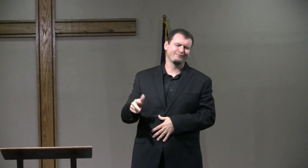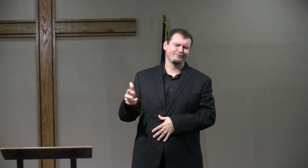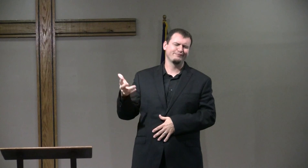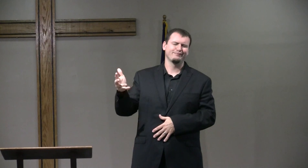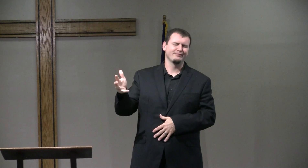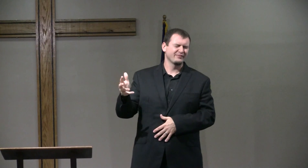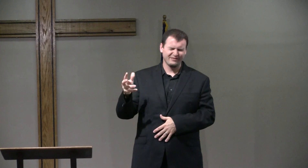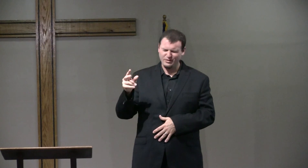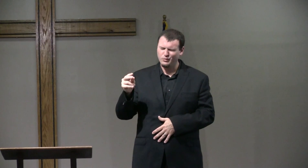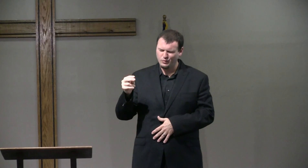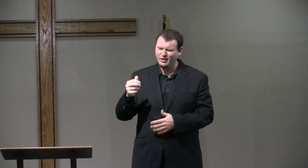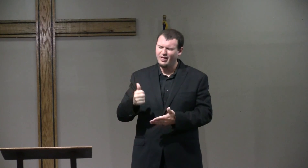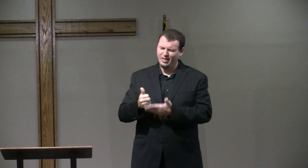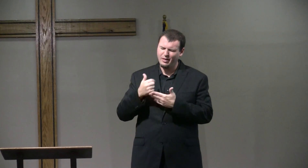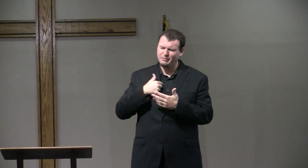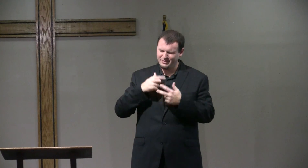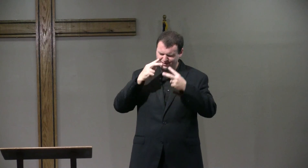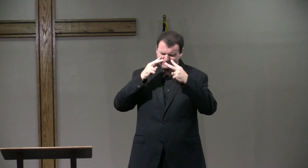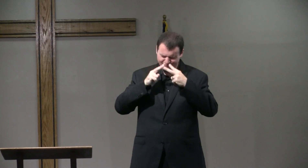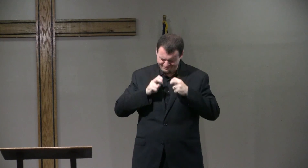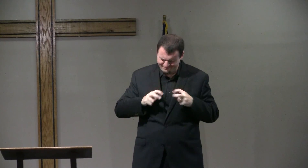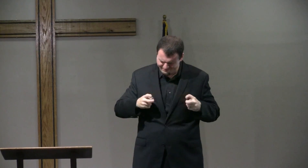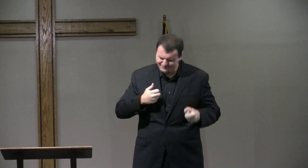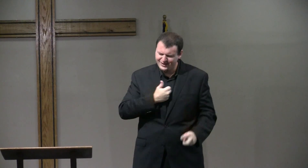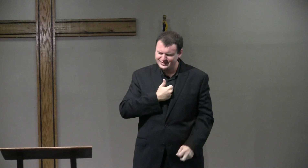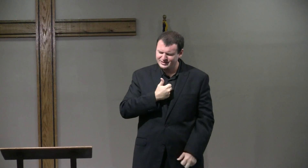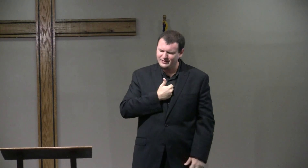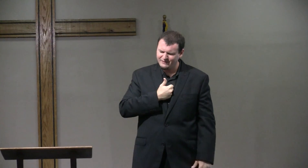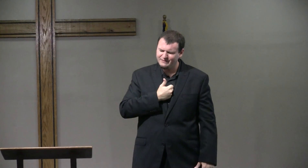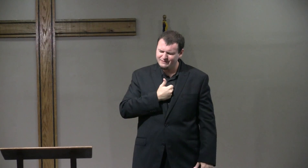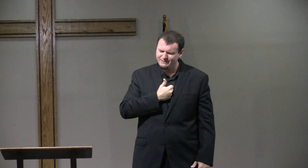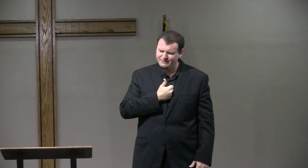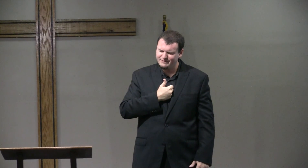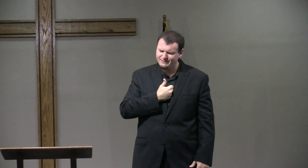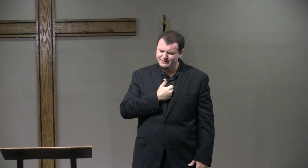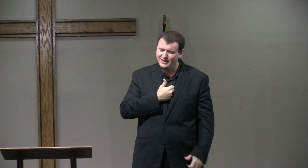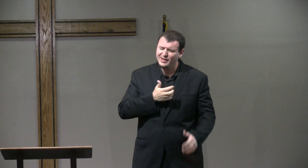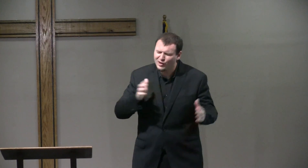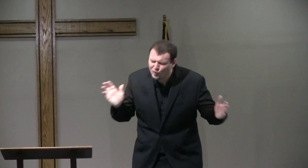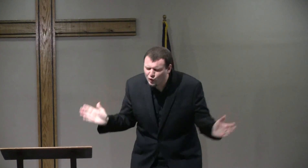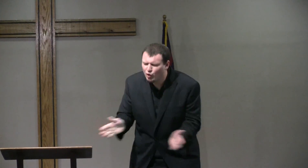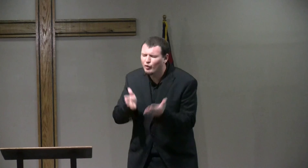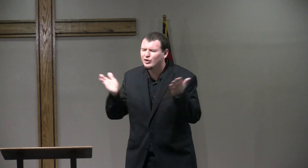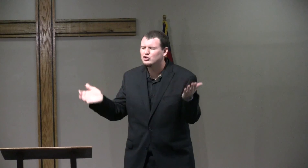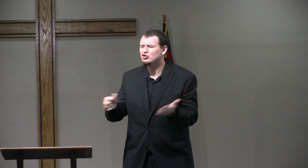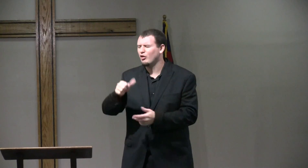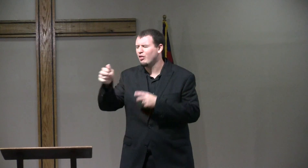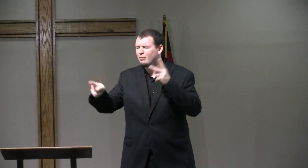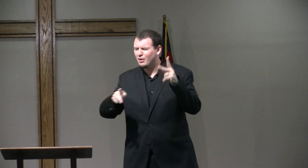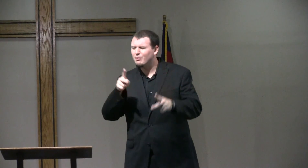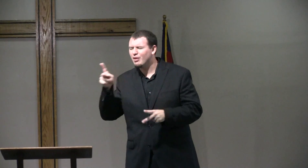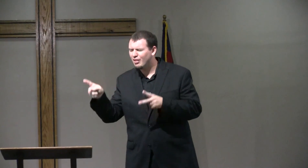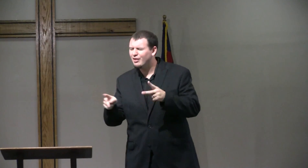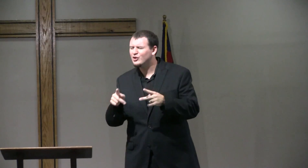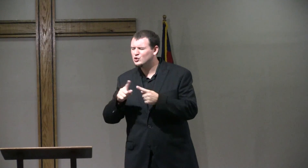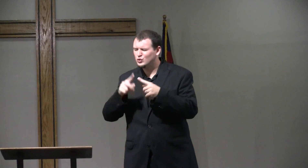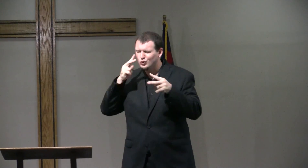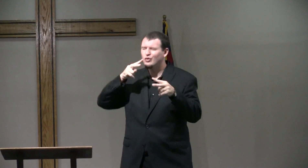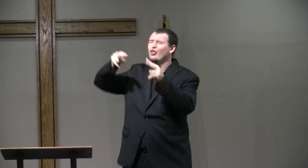to look down on them. No, but help me to look at myself, to examine myself, and to encourage others